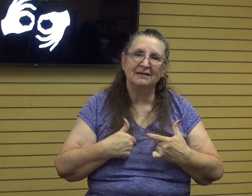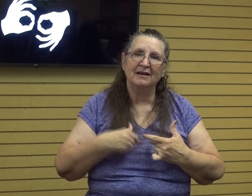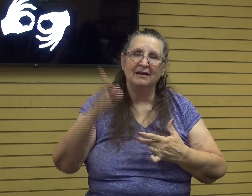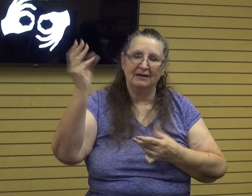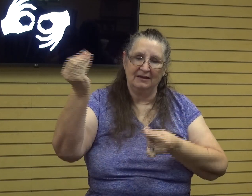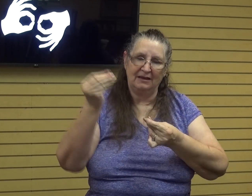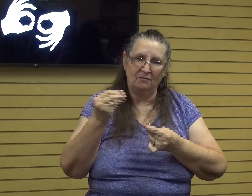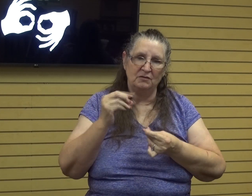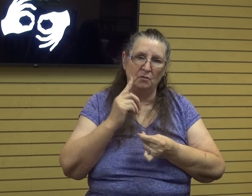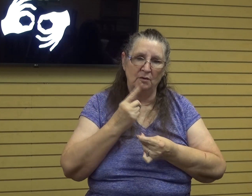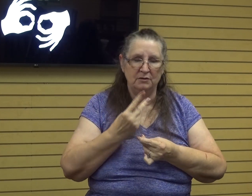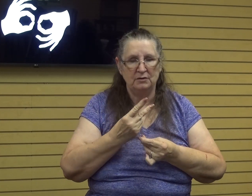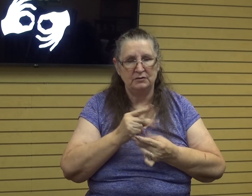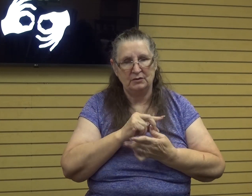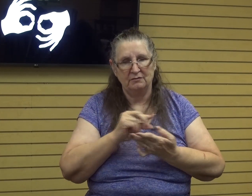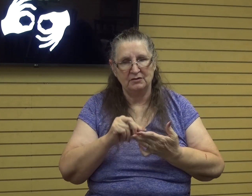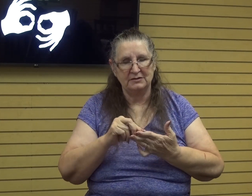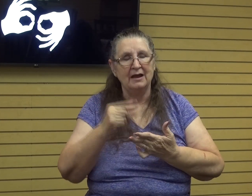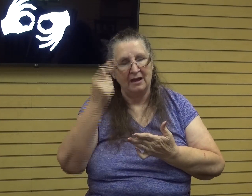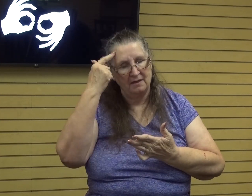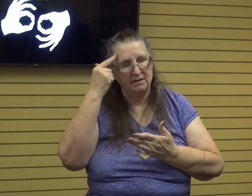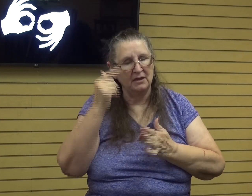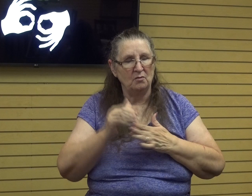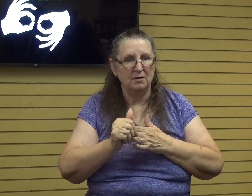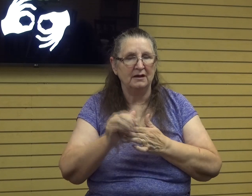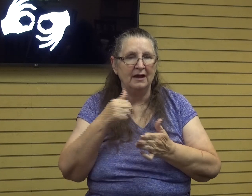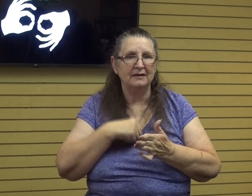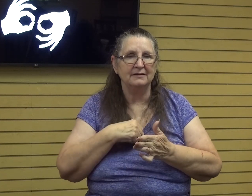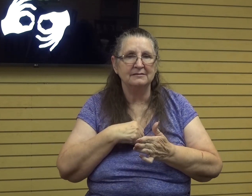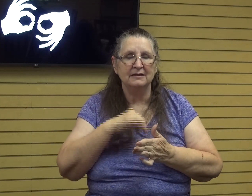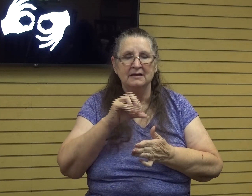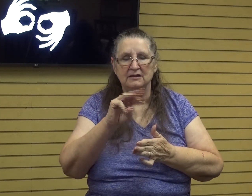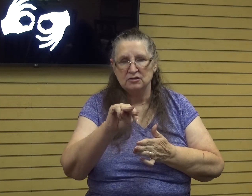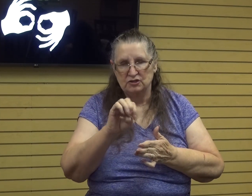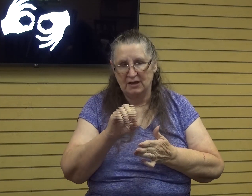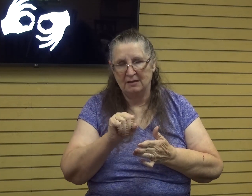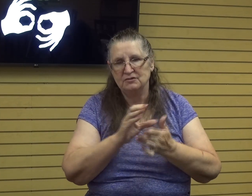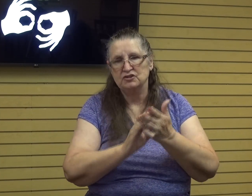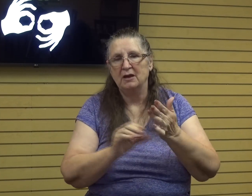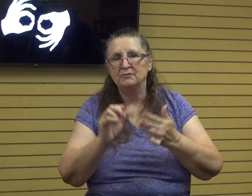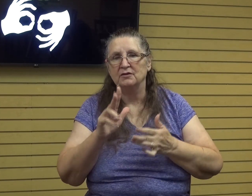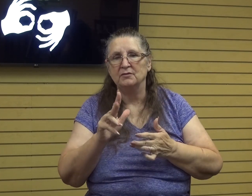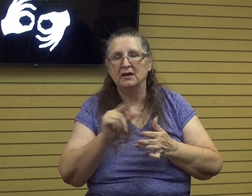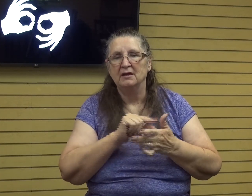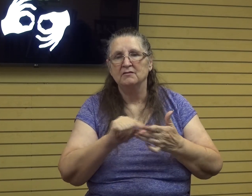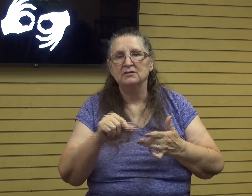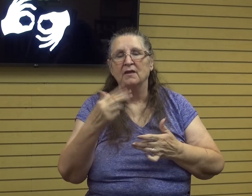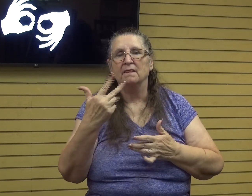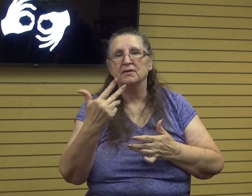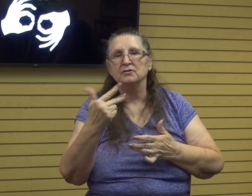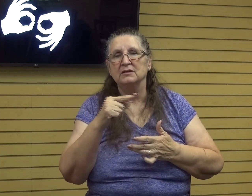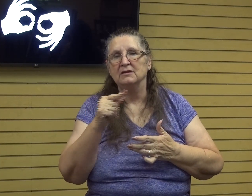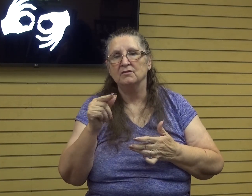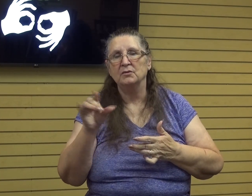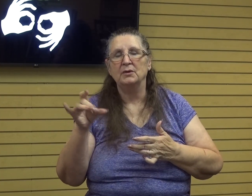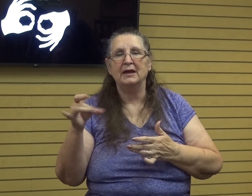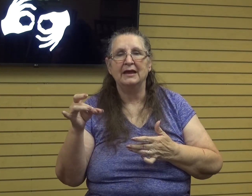think will guide us in the right direction. It's like I said in James chapter 3, and we're going to be in verses 13 through 18. So I'm going to read